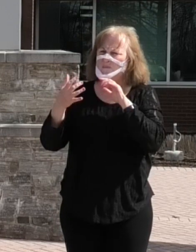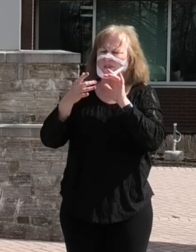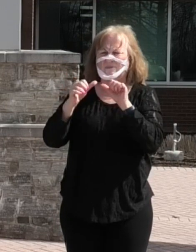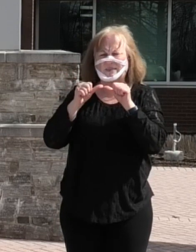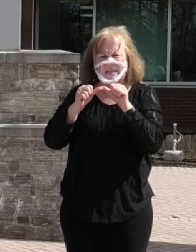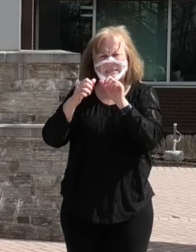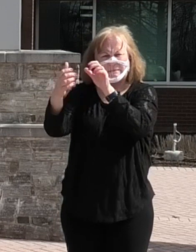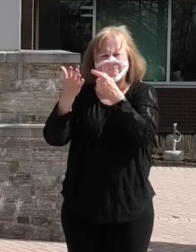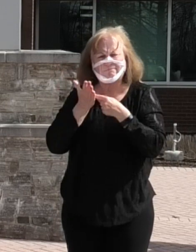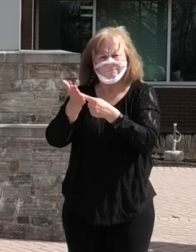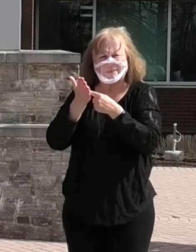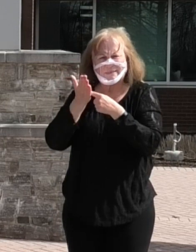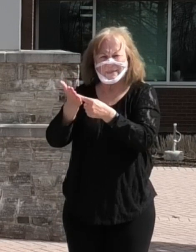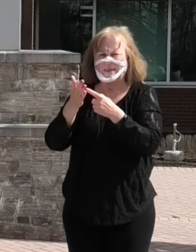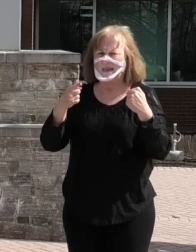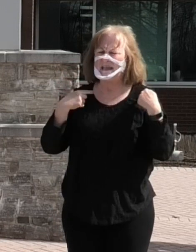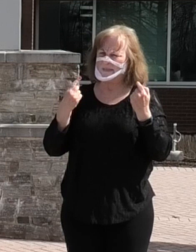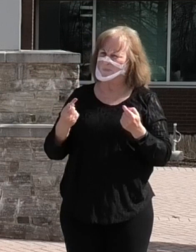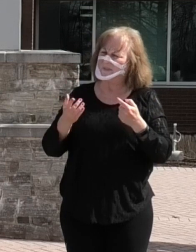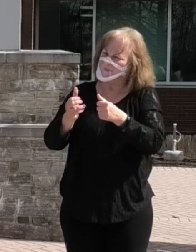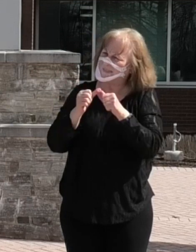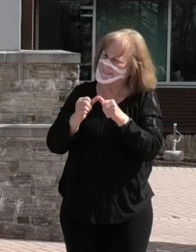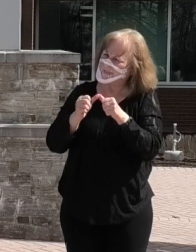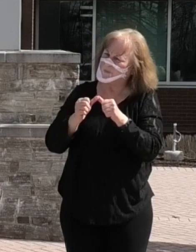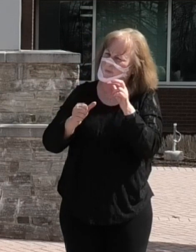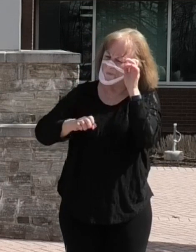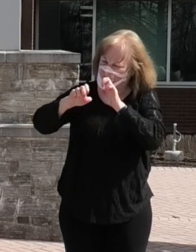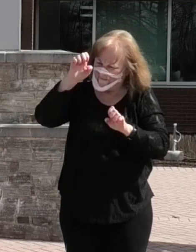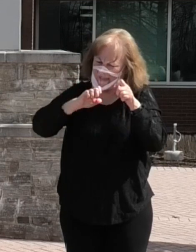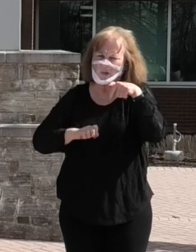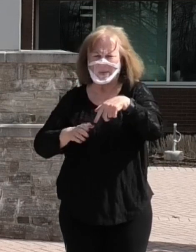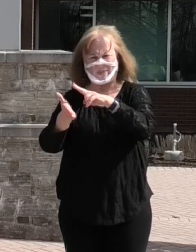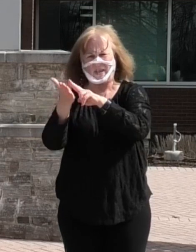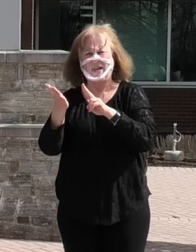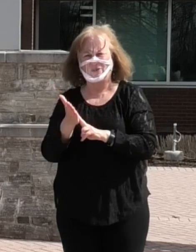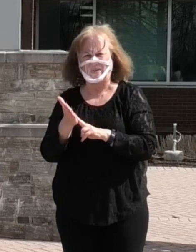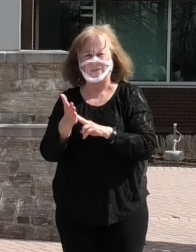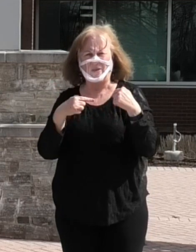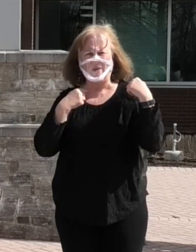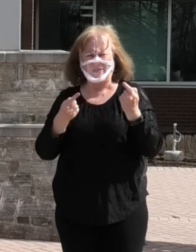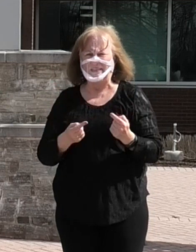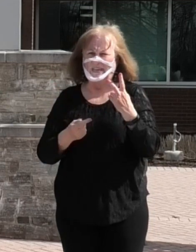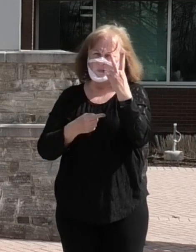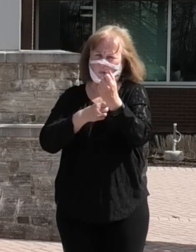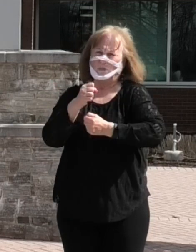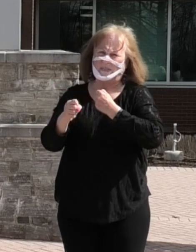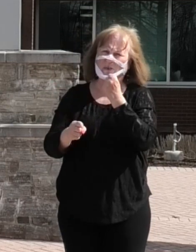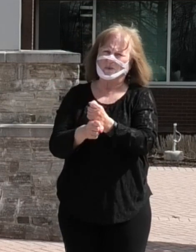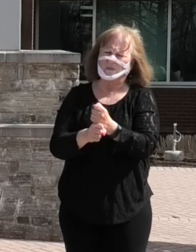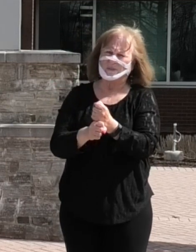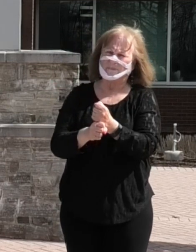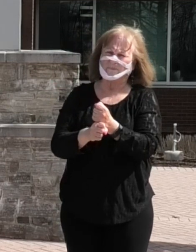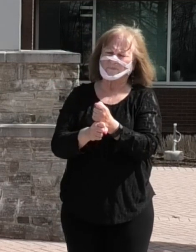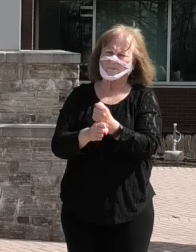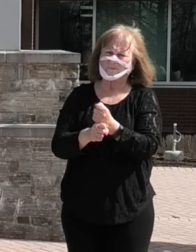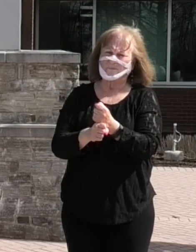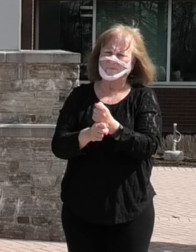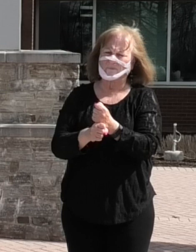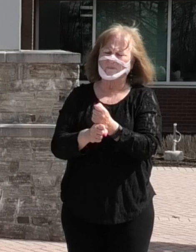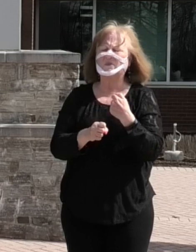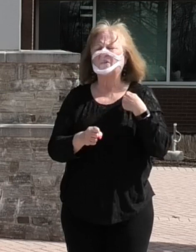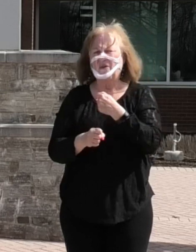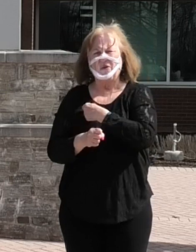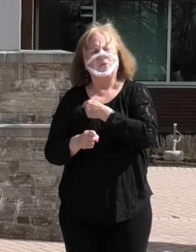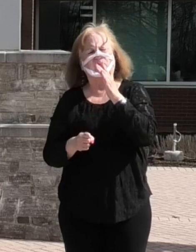constant discussions with as we've continued to reevaluate this contract over the last 2 years. We